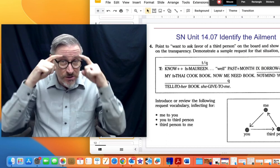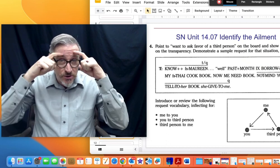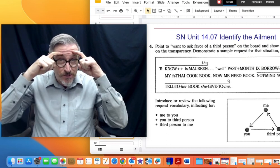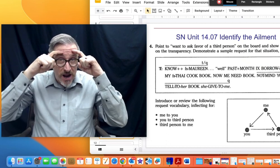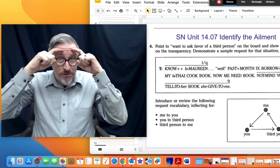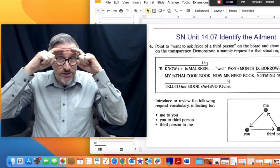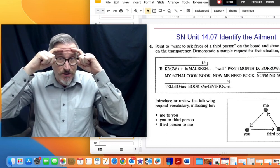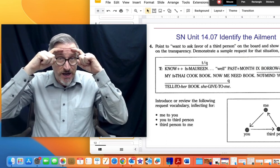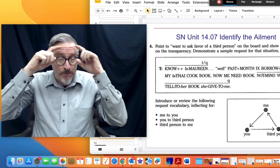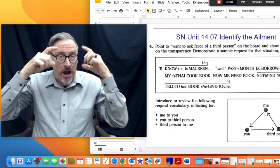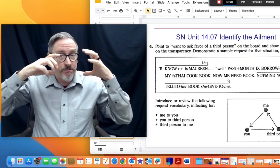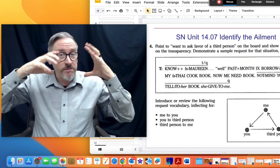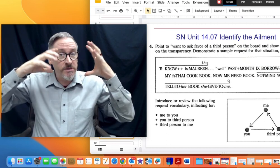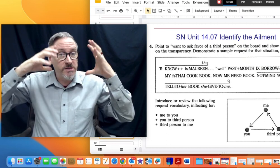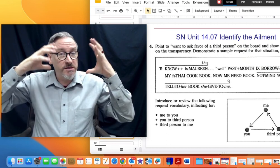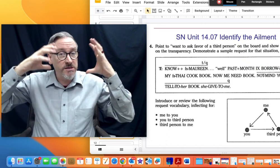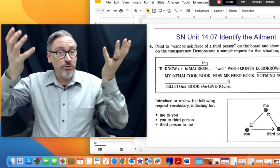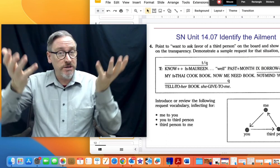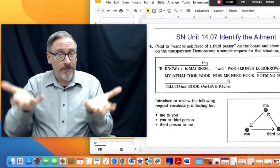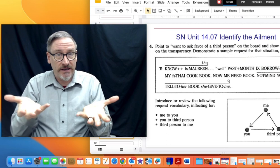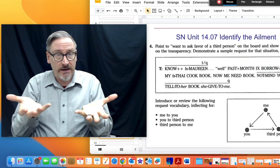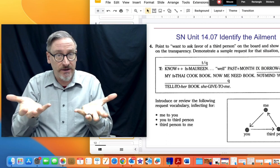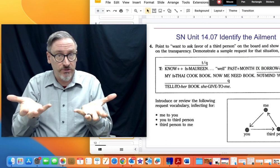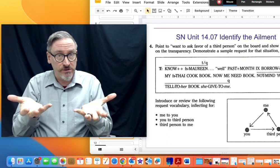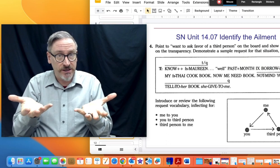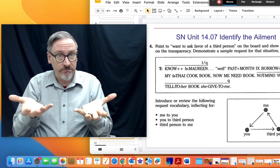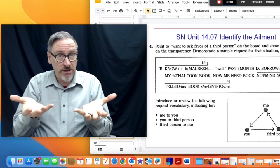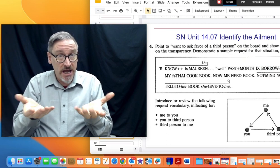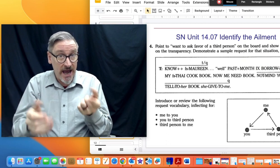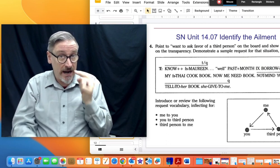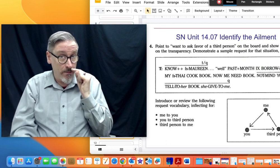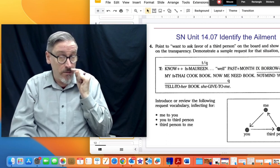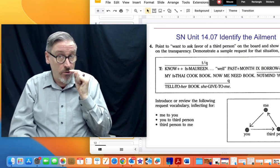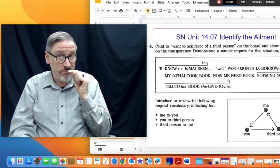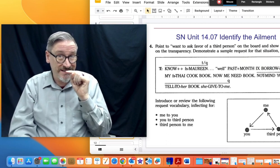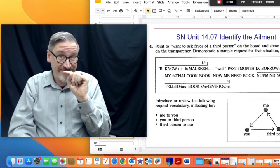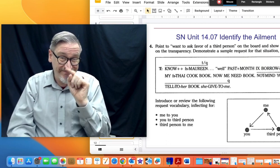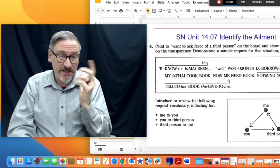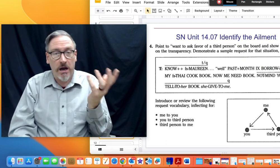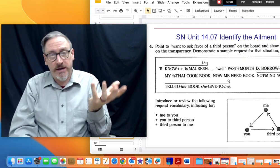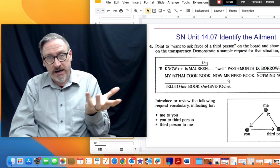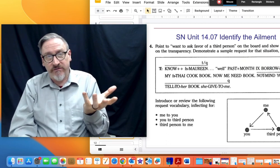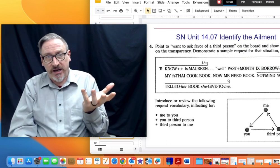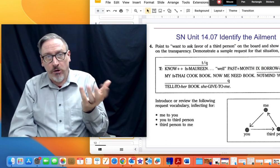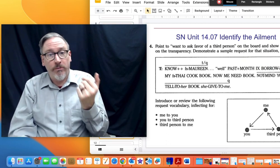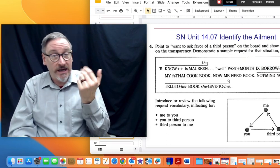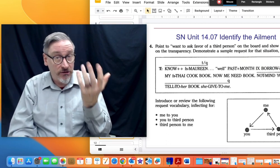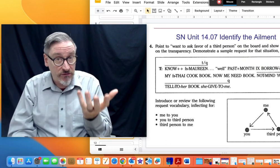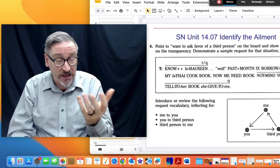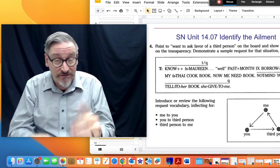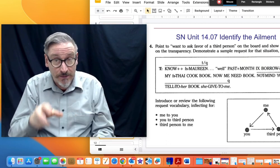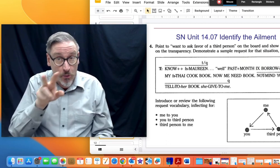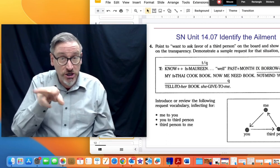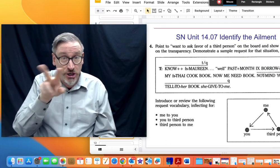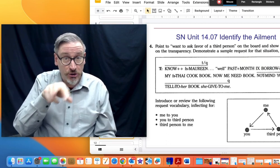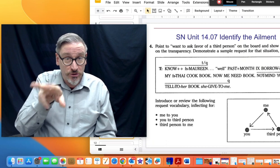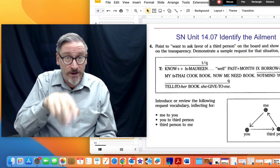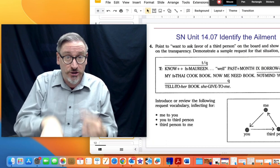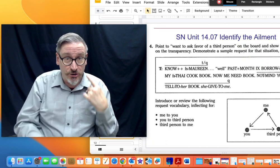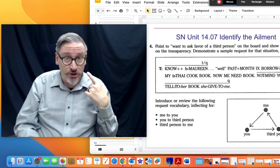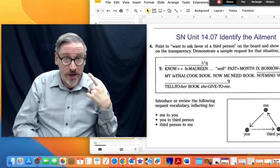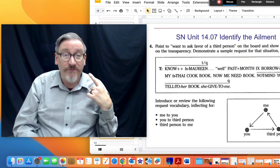Notice what I'm doing. My eyebrows are going up. This is a new topic that I'm introducing, and I'm not on video, but in real life, I'd be watching